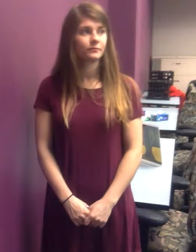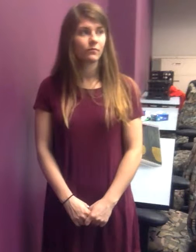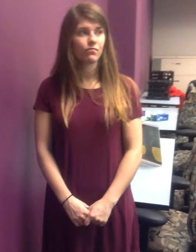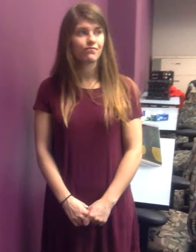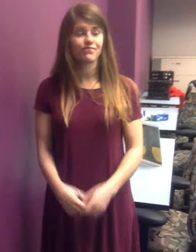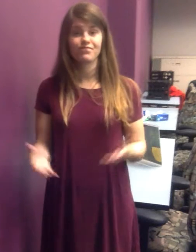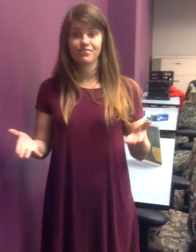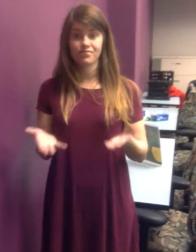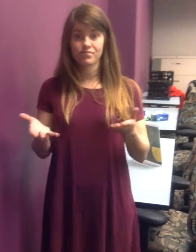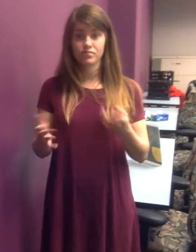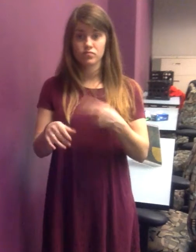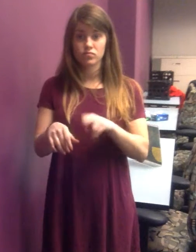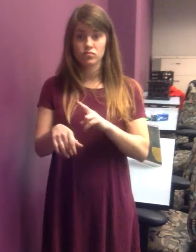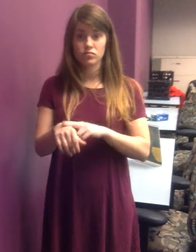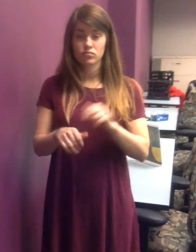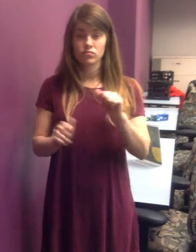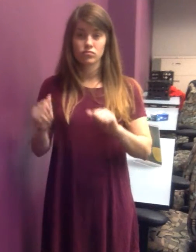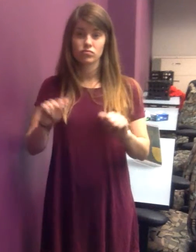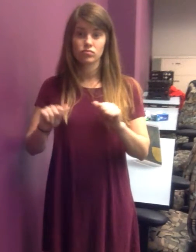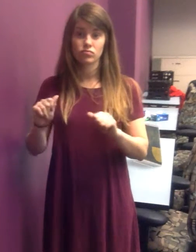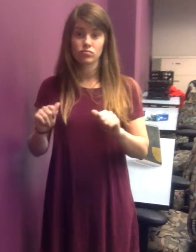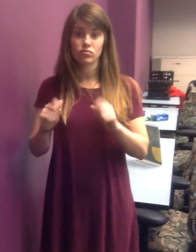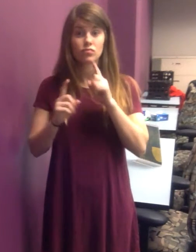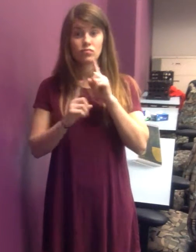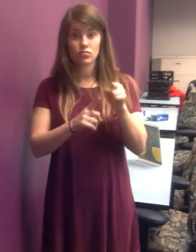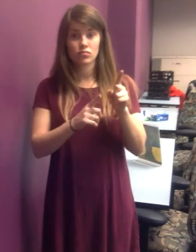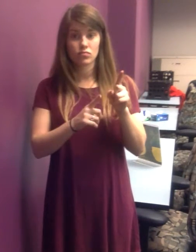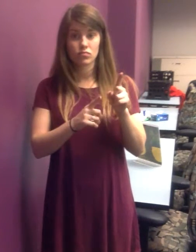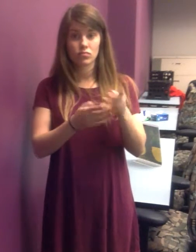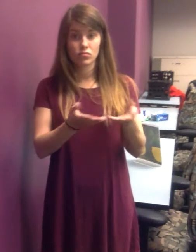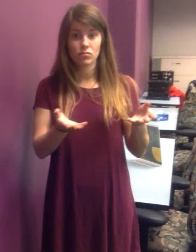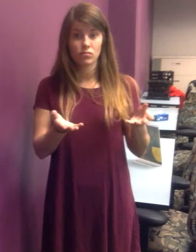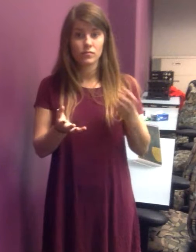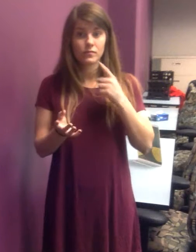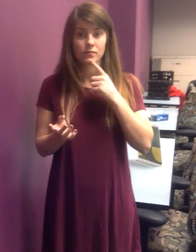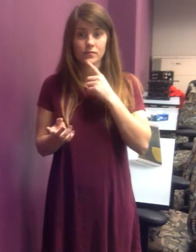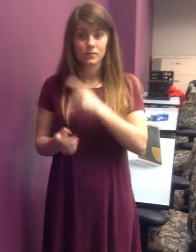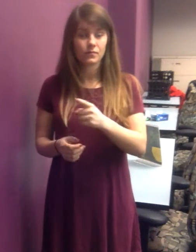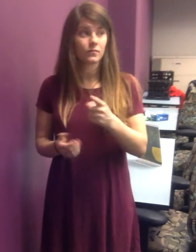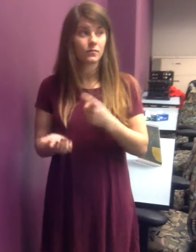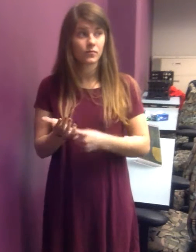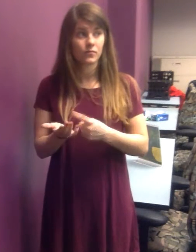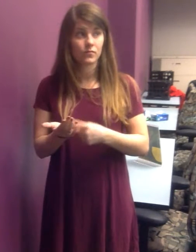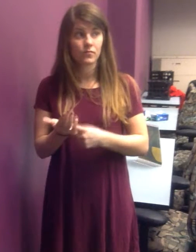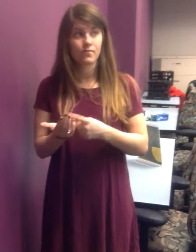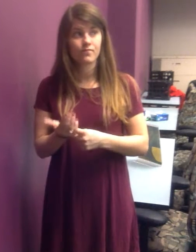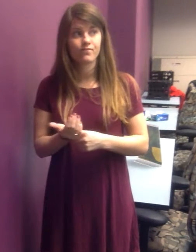Climate change is occurring and is largely caused by human activities. and poses a significant risk for a broad range of human